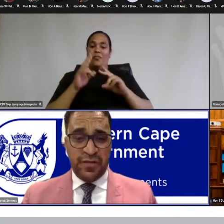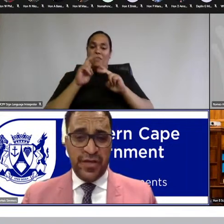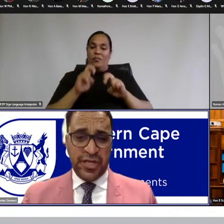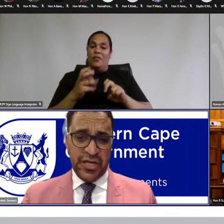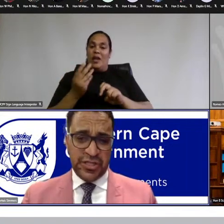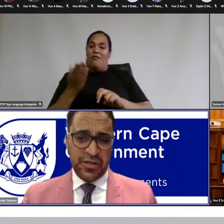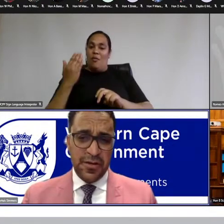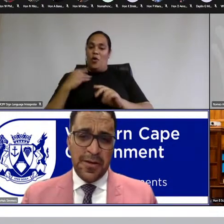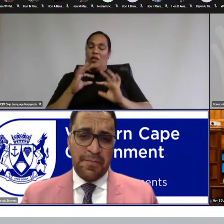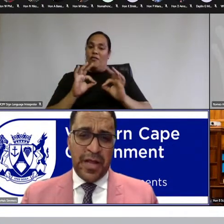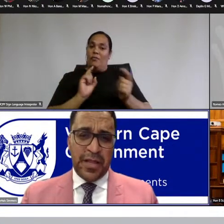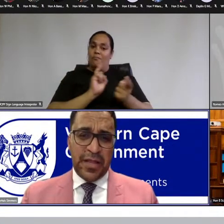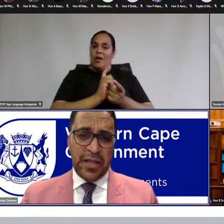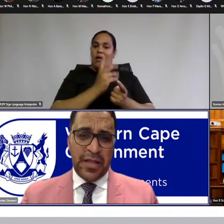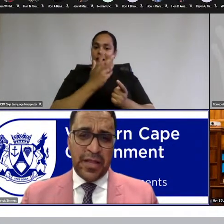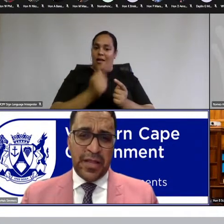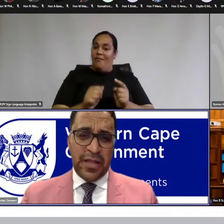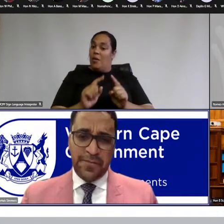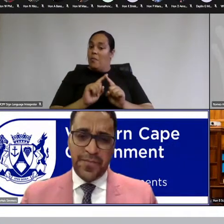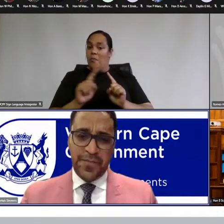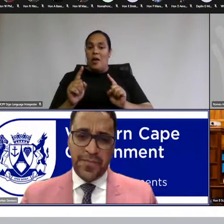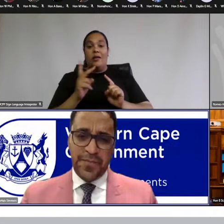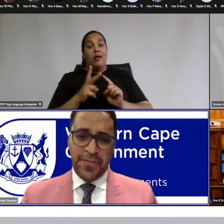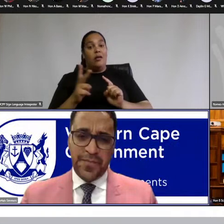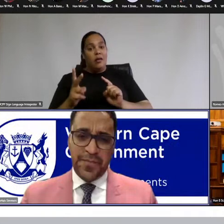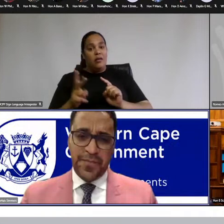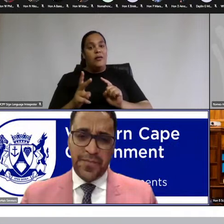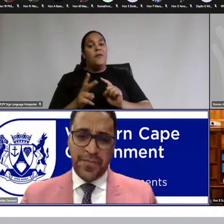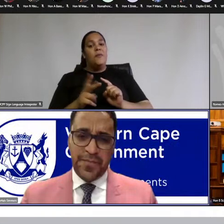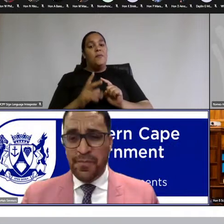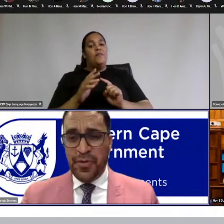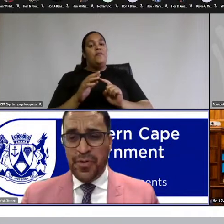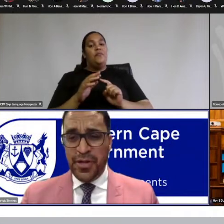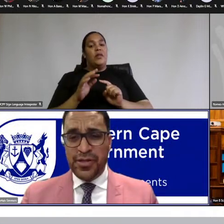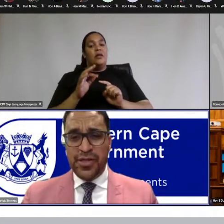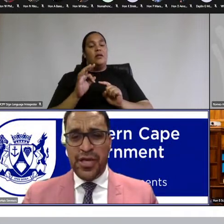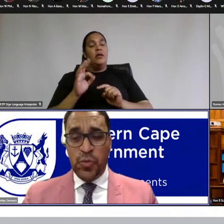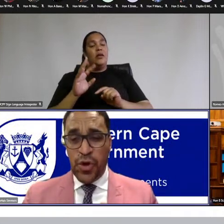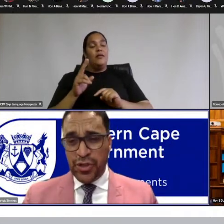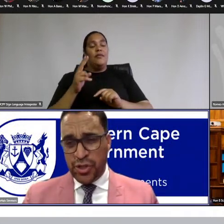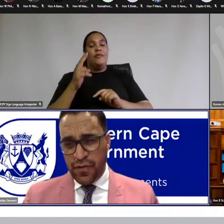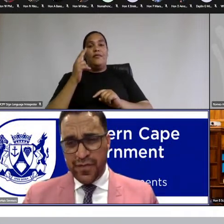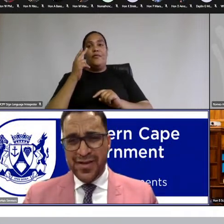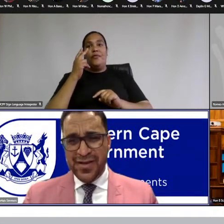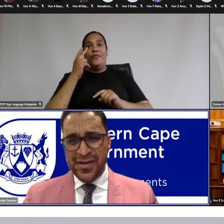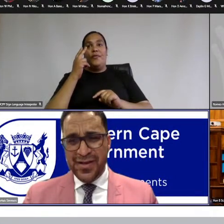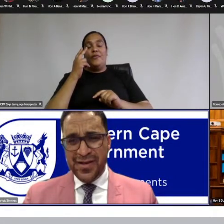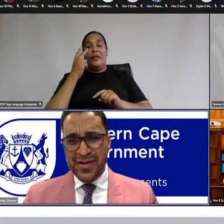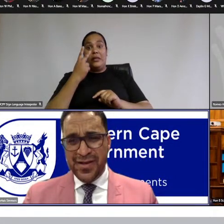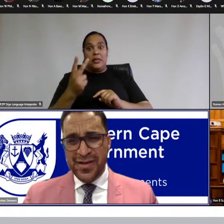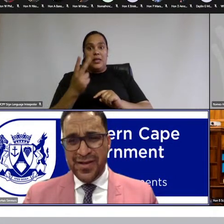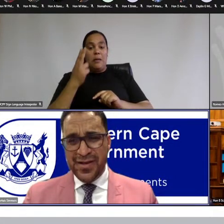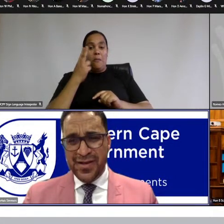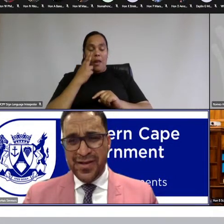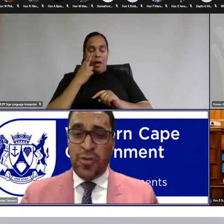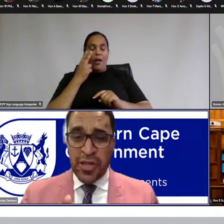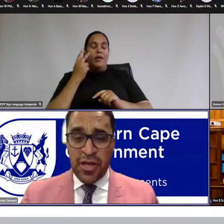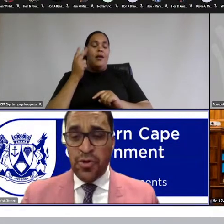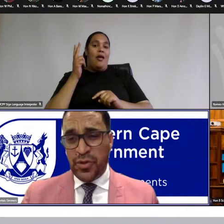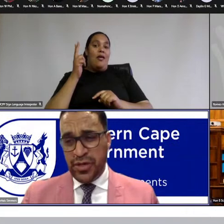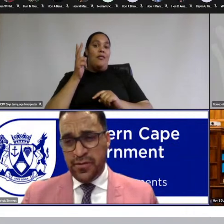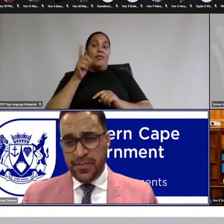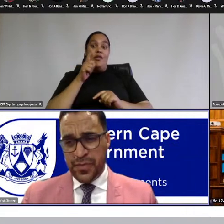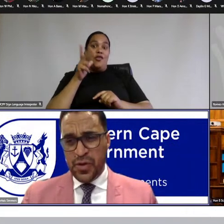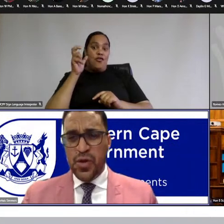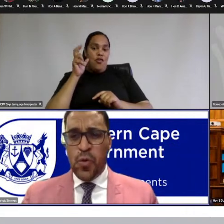been effectively addressed. But once again, as you seen in the blind, as you were in the dwarf, sadly people want to read what they only